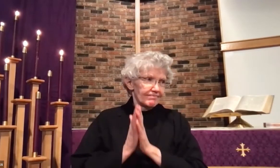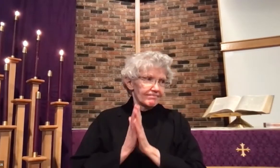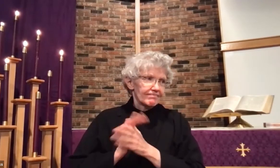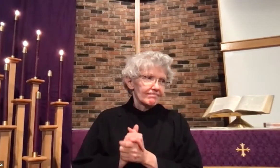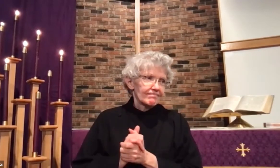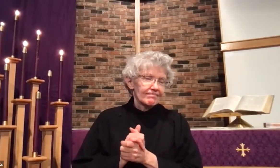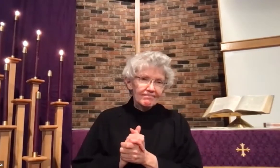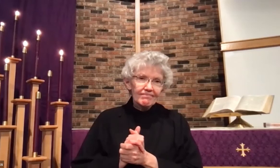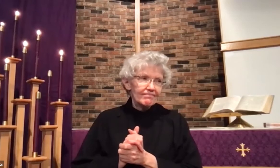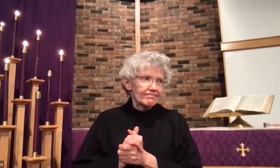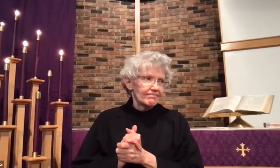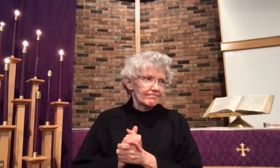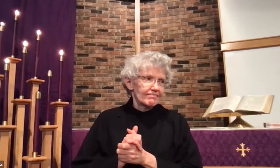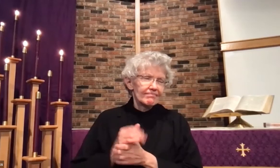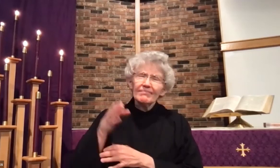Let us pray.